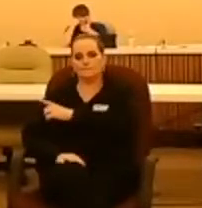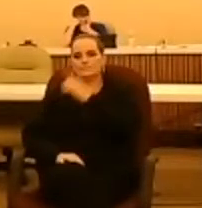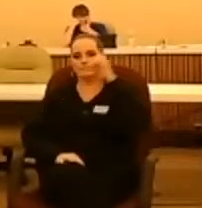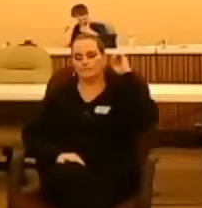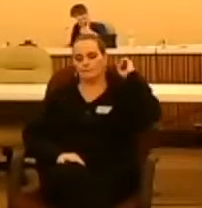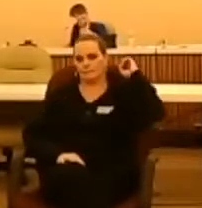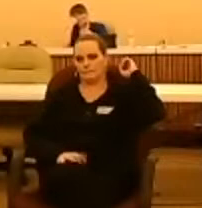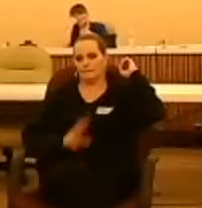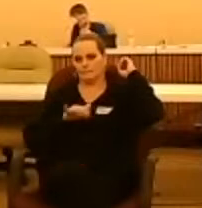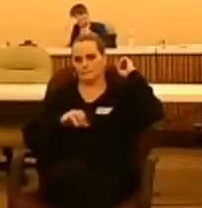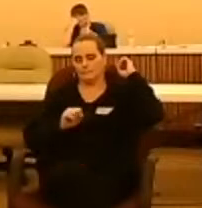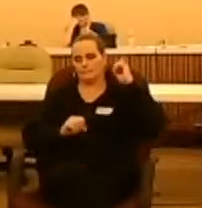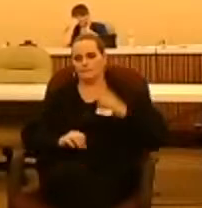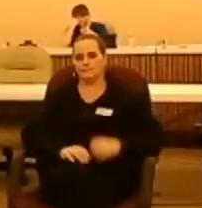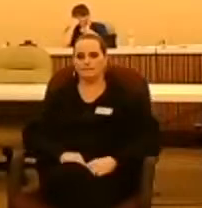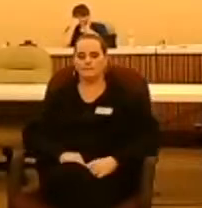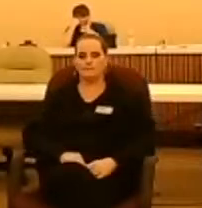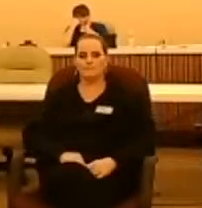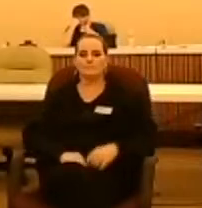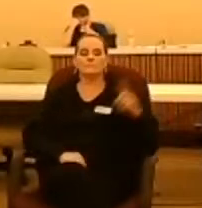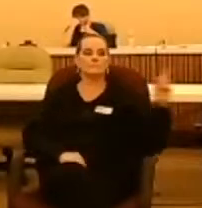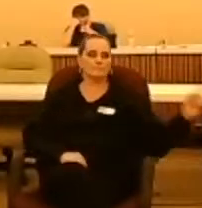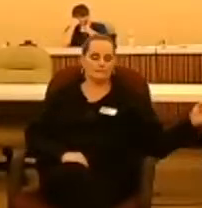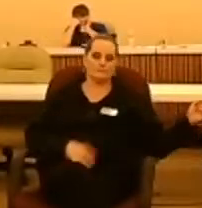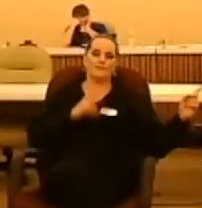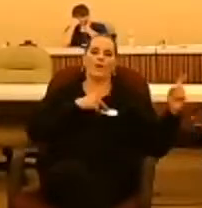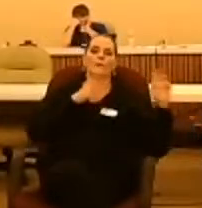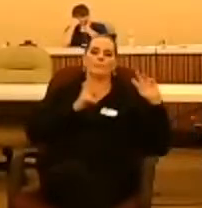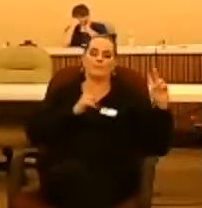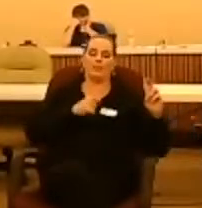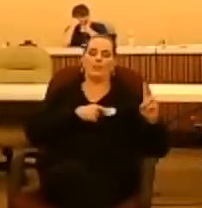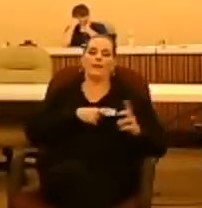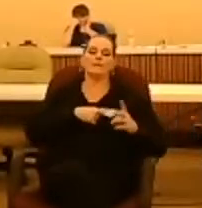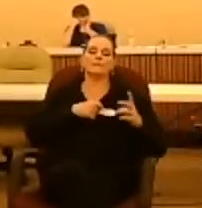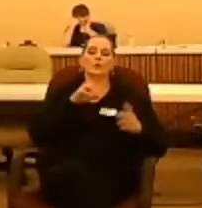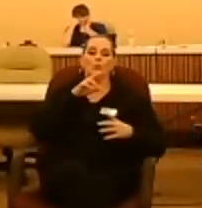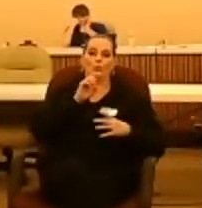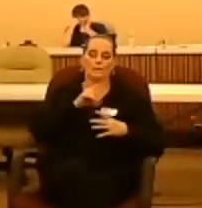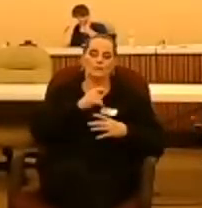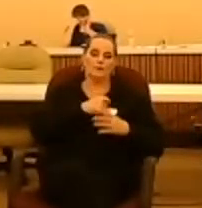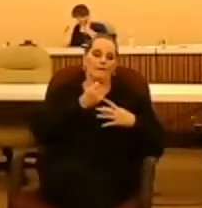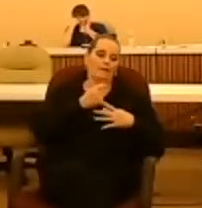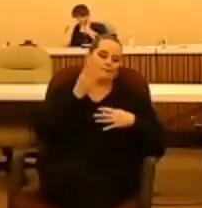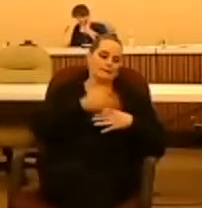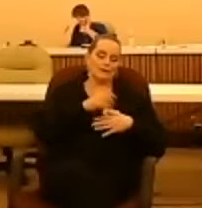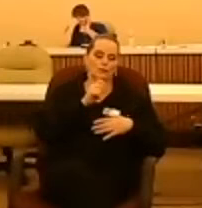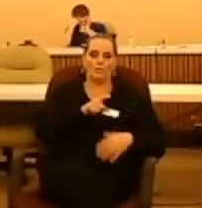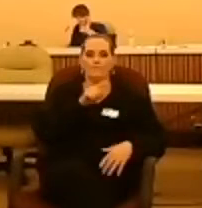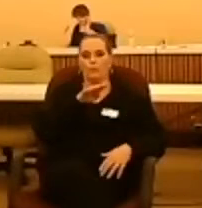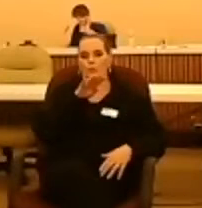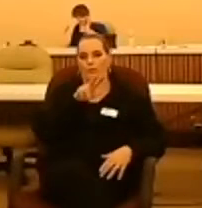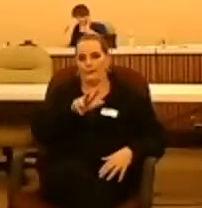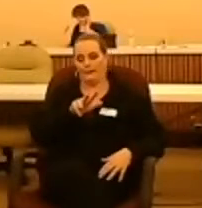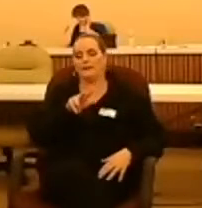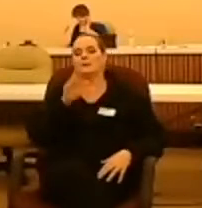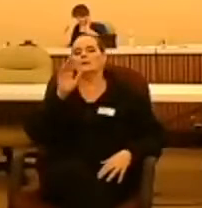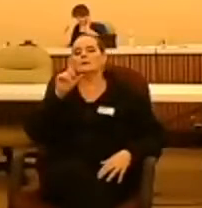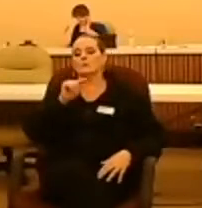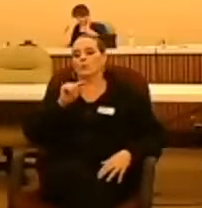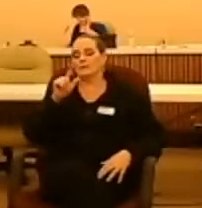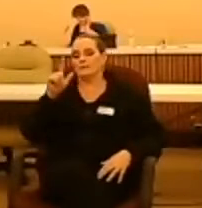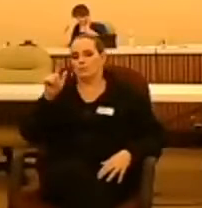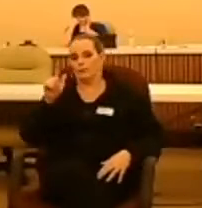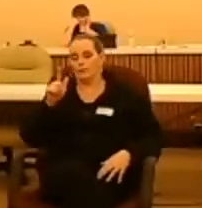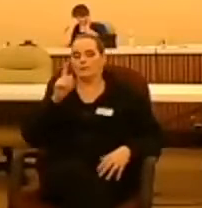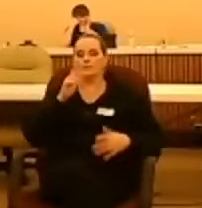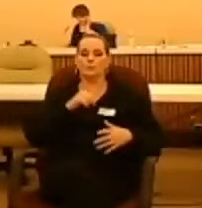Supervisor Schultz? Aye. Fellow board members, I have Resolution 11-143, 2021